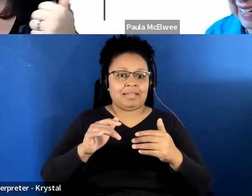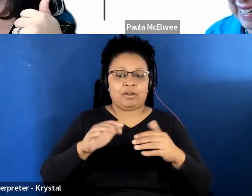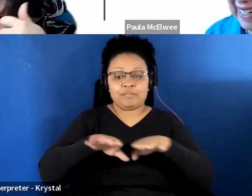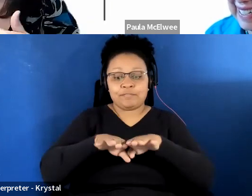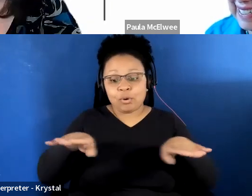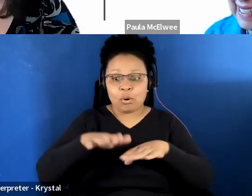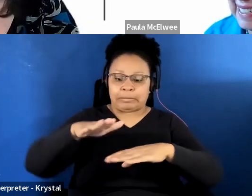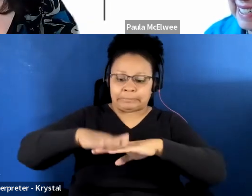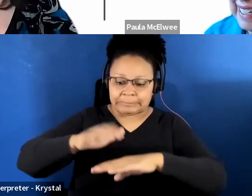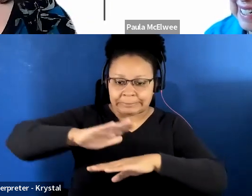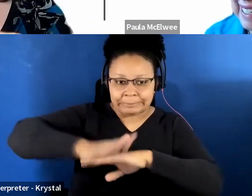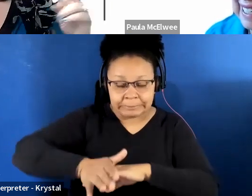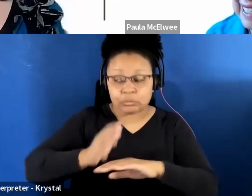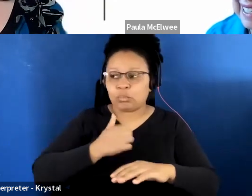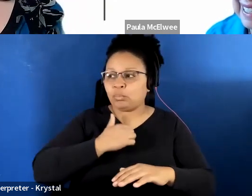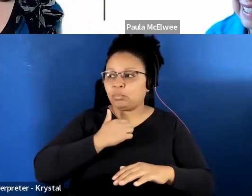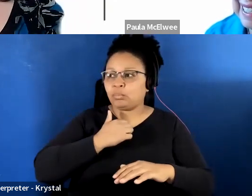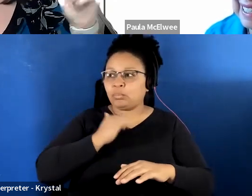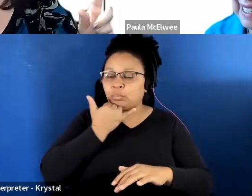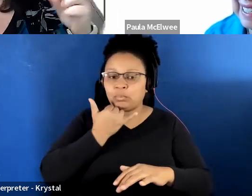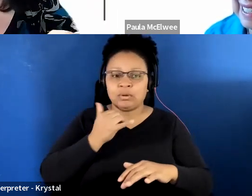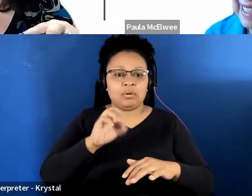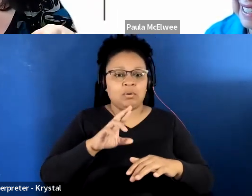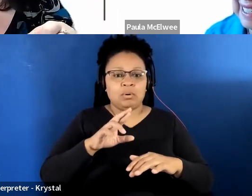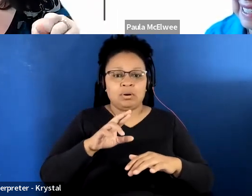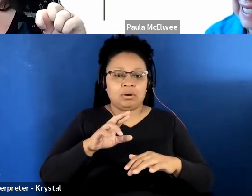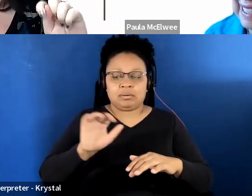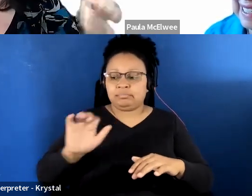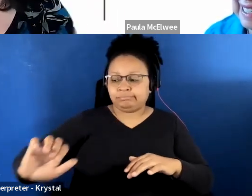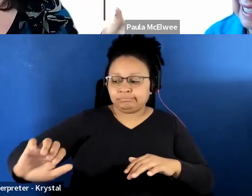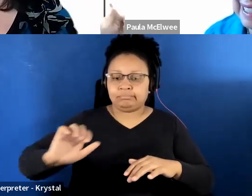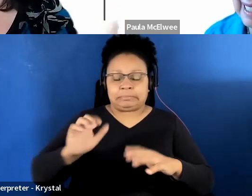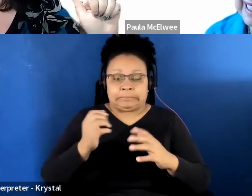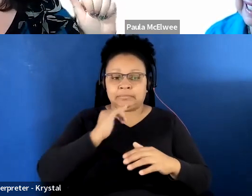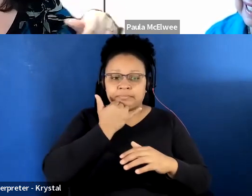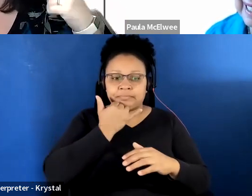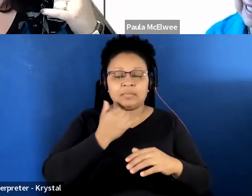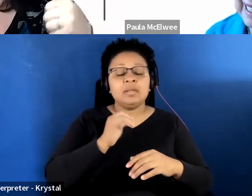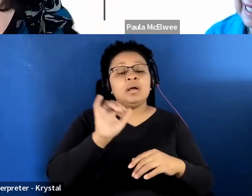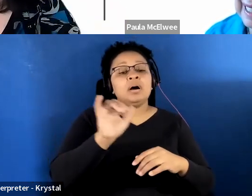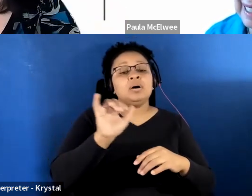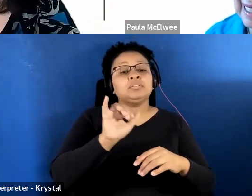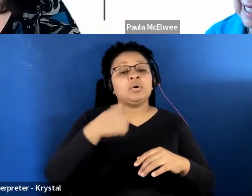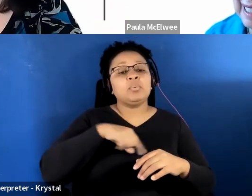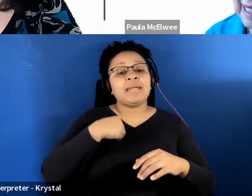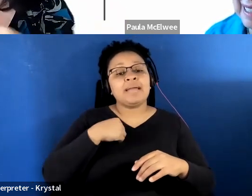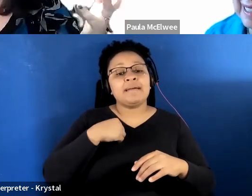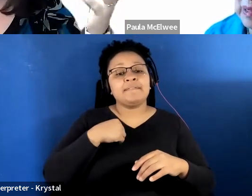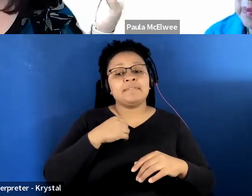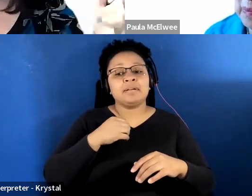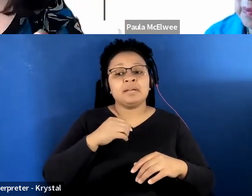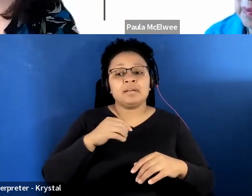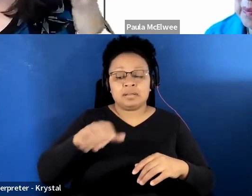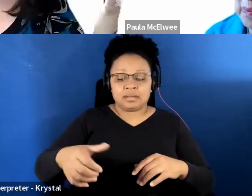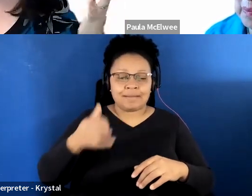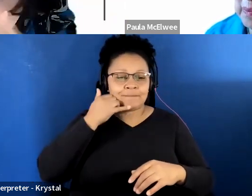And one thing that's awesome that we have is we have a intercom system here, so I can pick up the phone and say, hey,